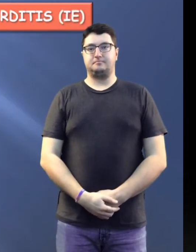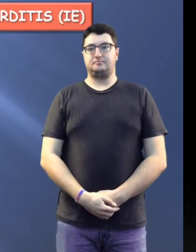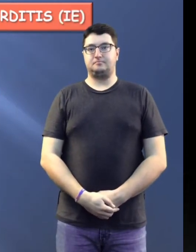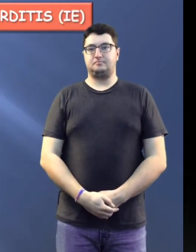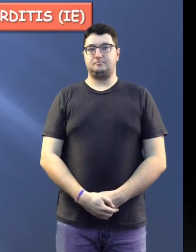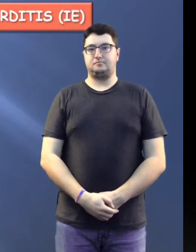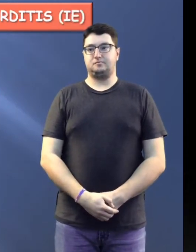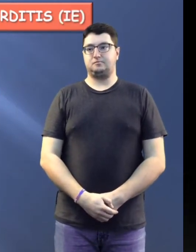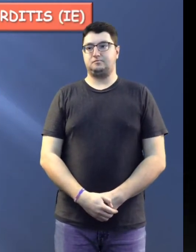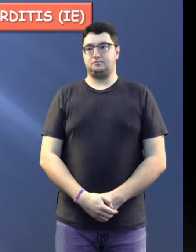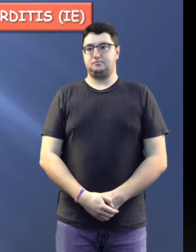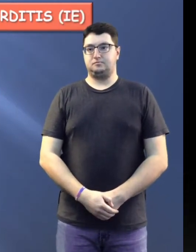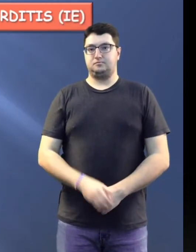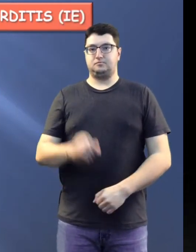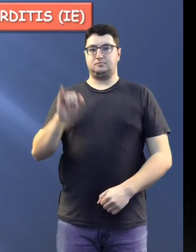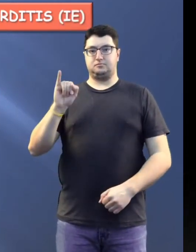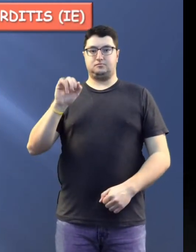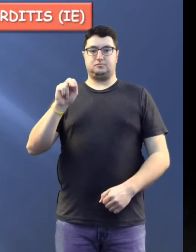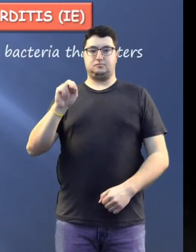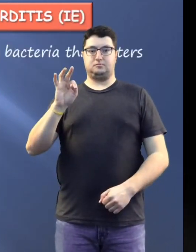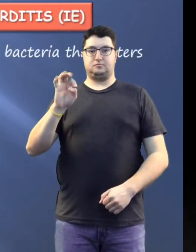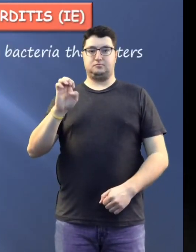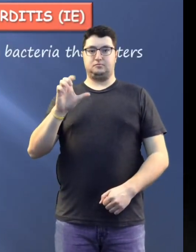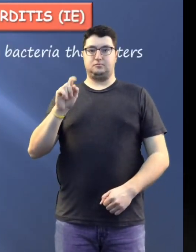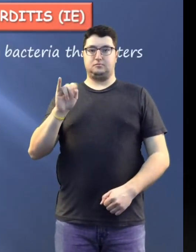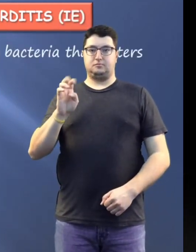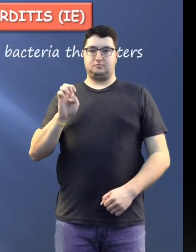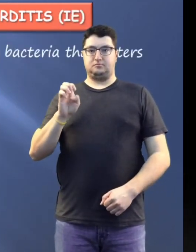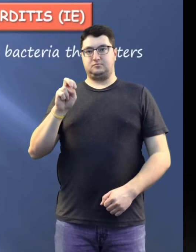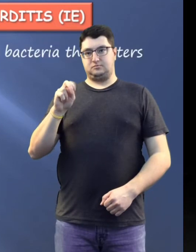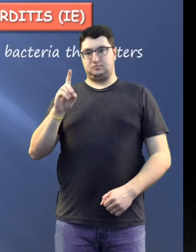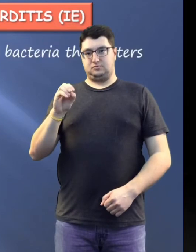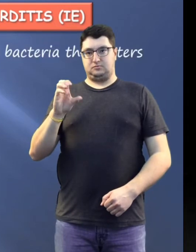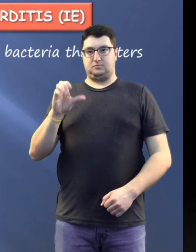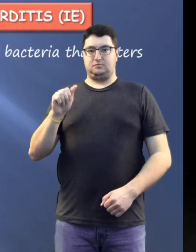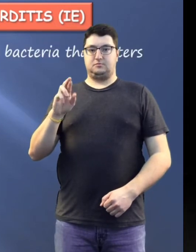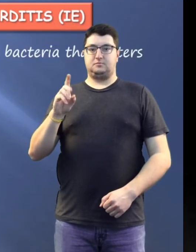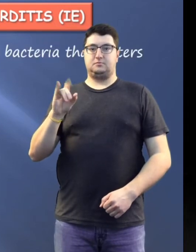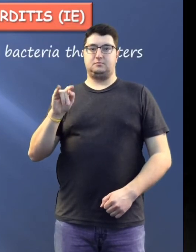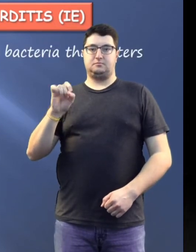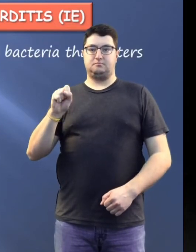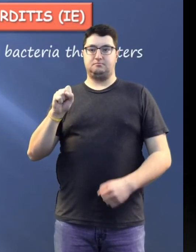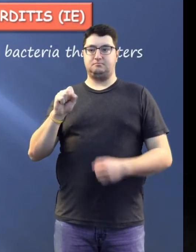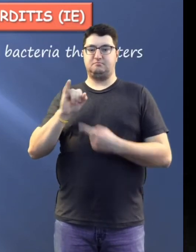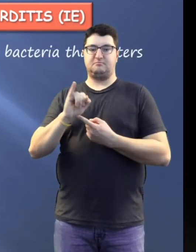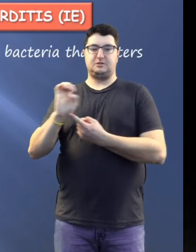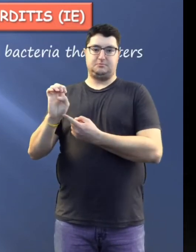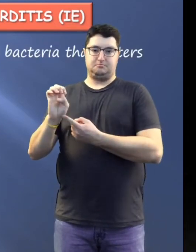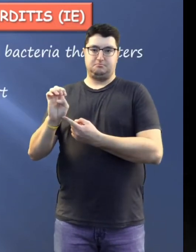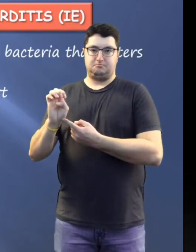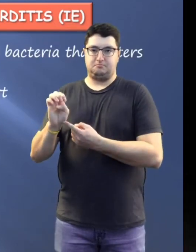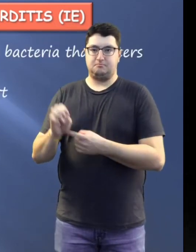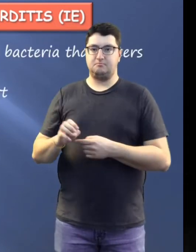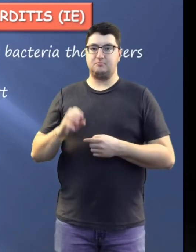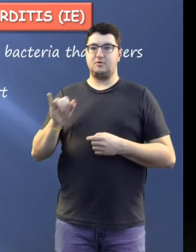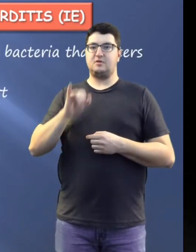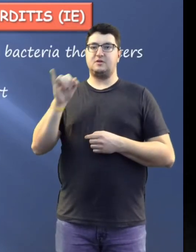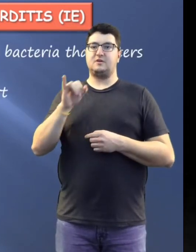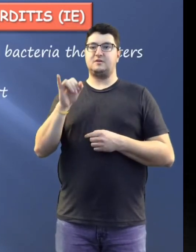Infective endocarditis is an infection caused by bacteria that enters the bloodstream and can affect the heart